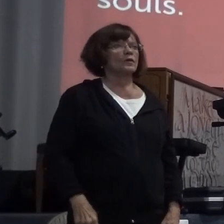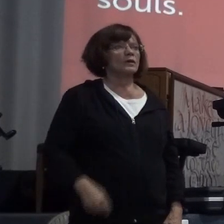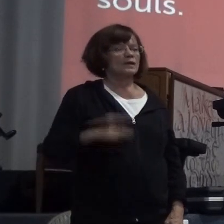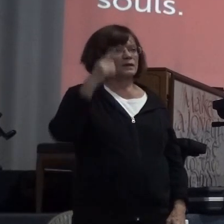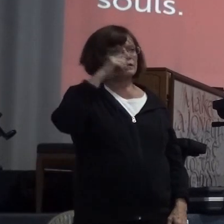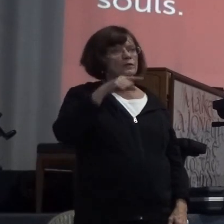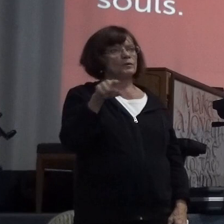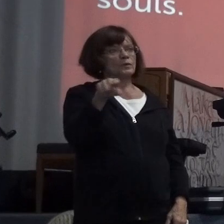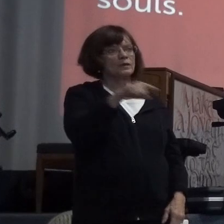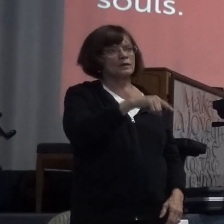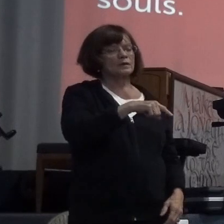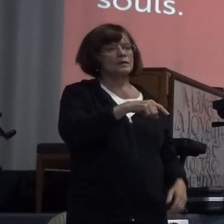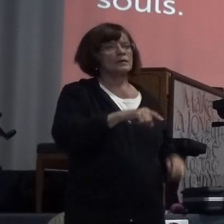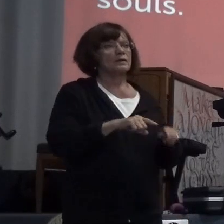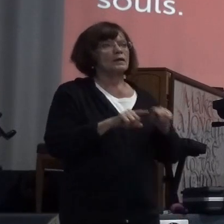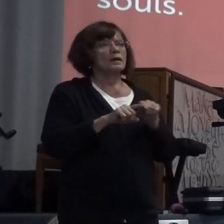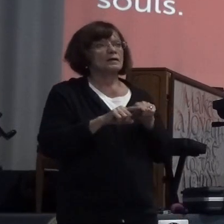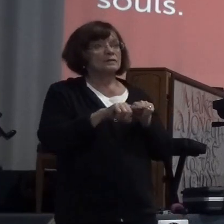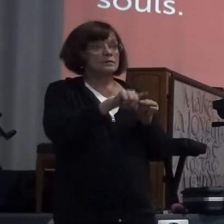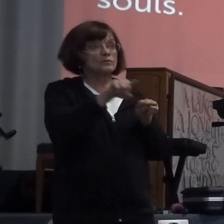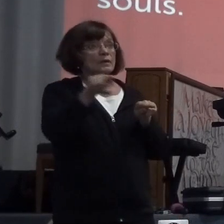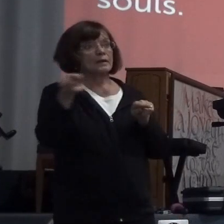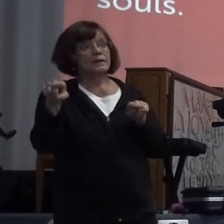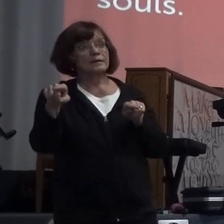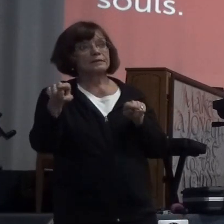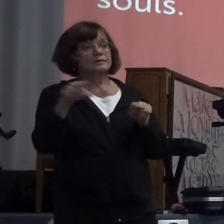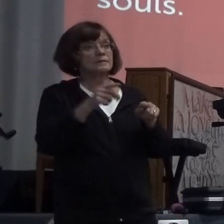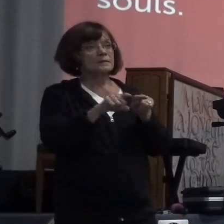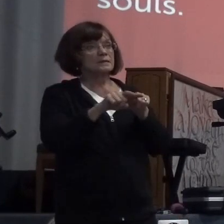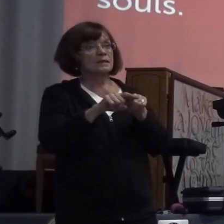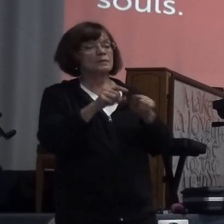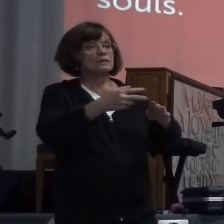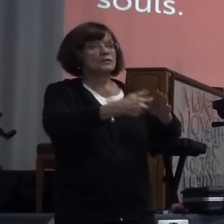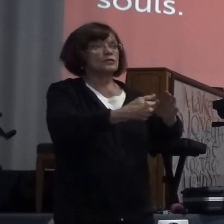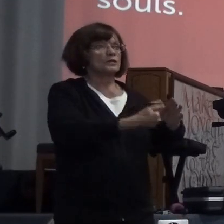For you were straying like sheep, but have now returned to the shepherd and the overseer of our souls."